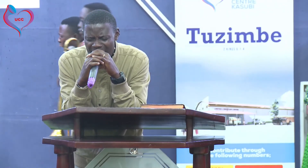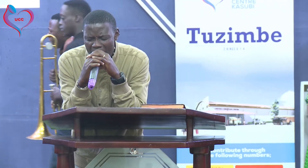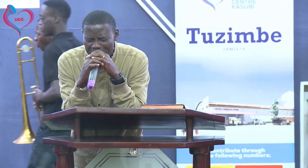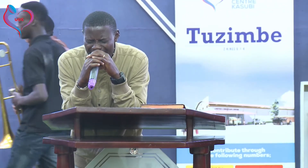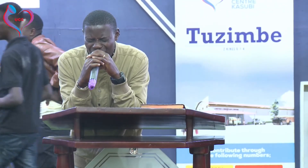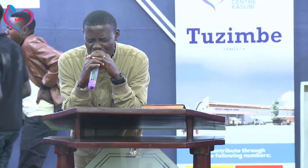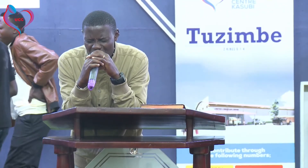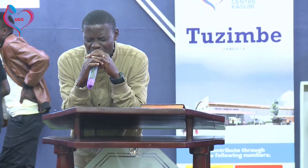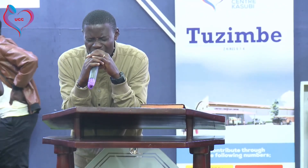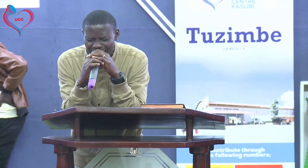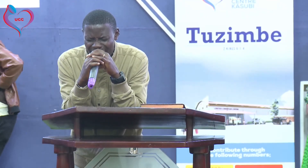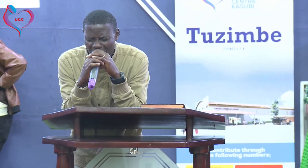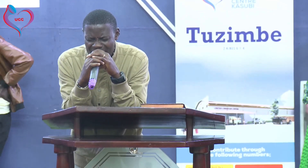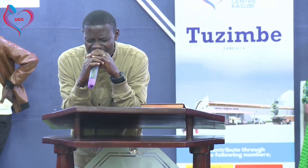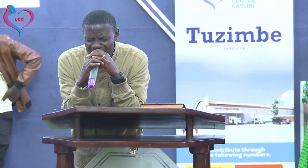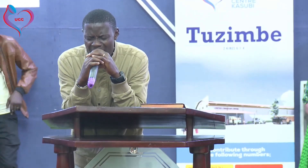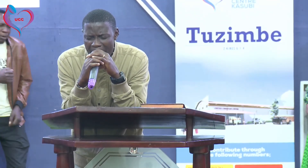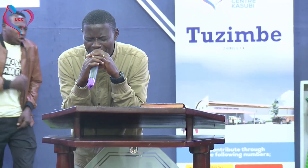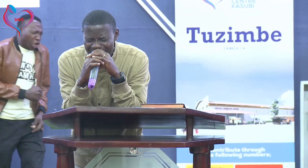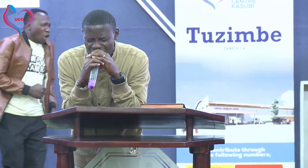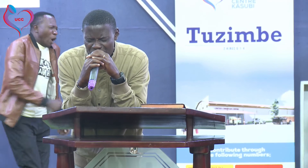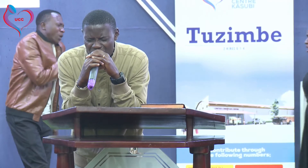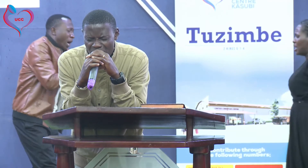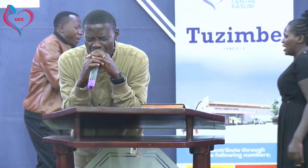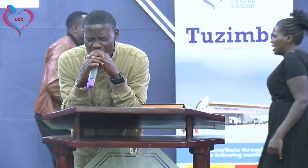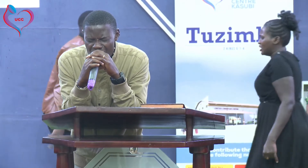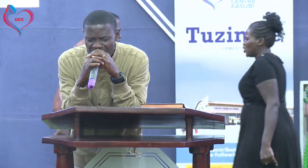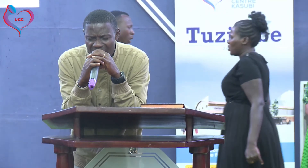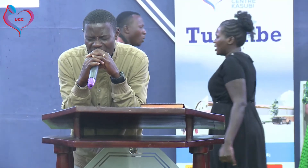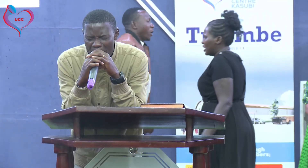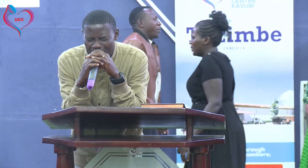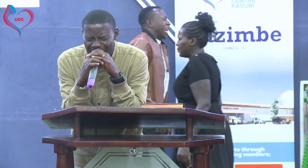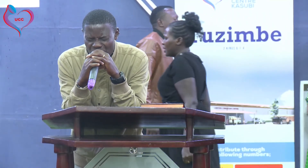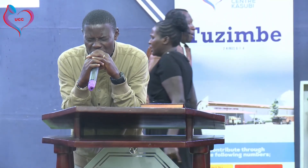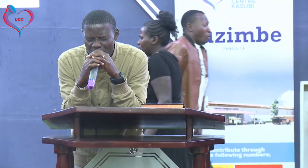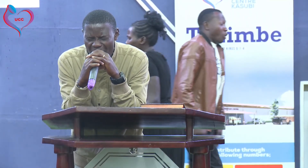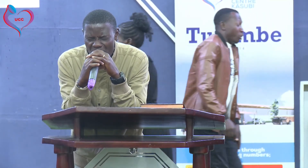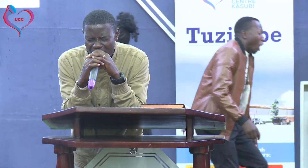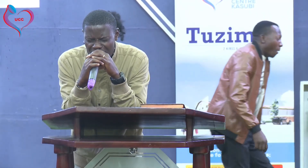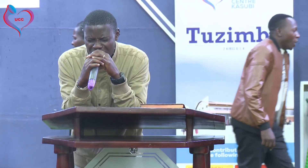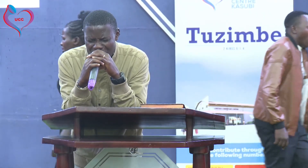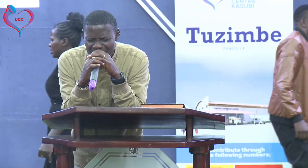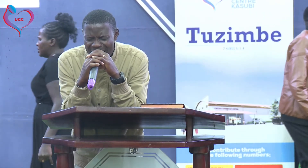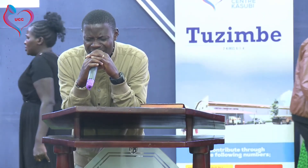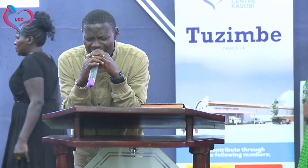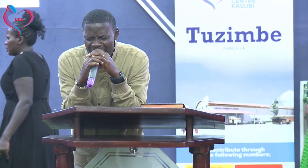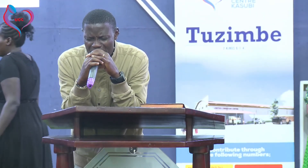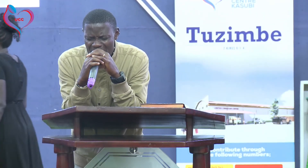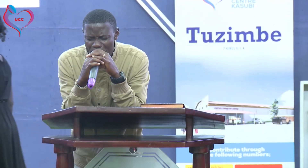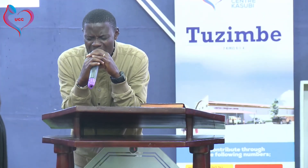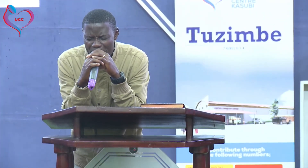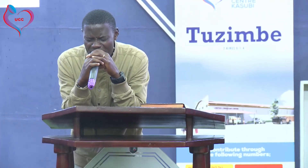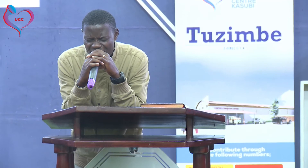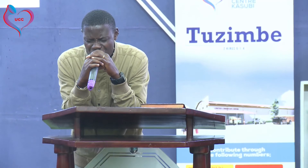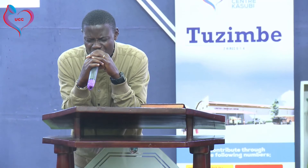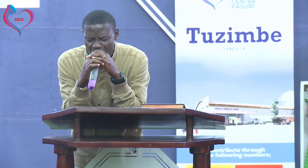Lord. Purge me of all iniquity. Purge me of all. Purge me of all residues. That I may